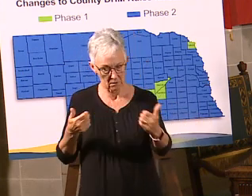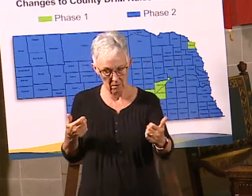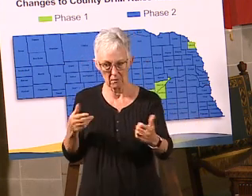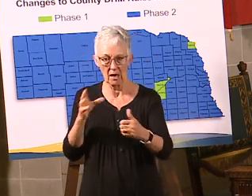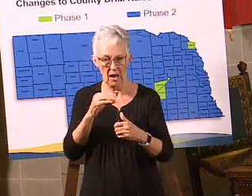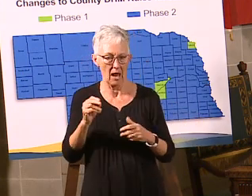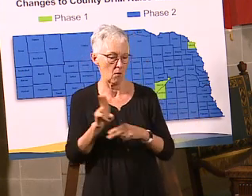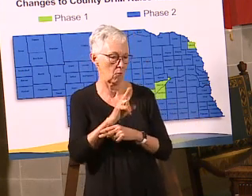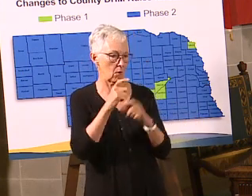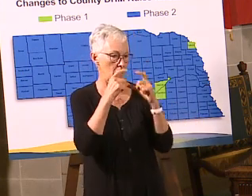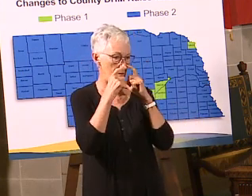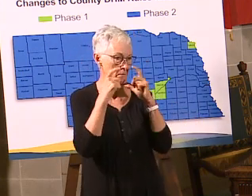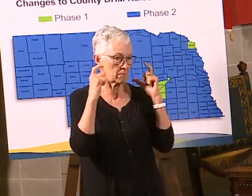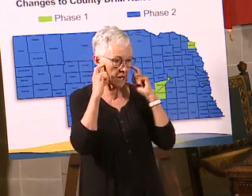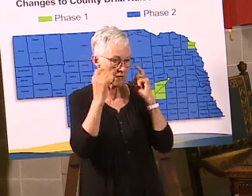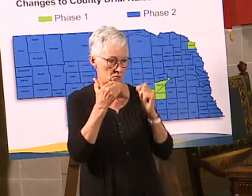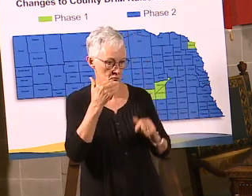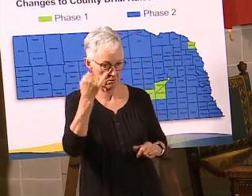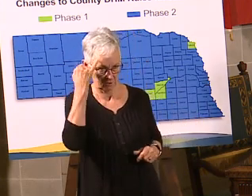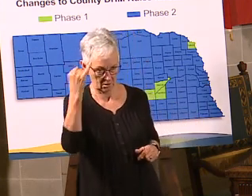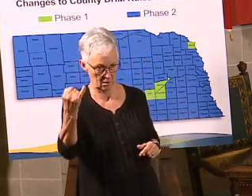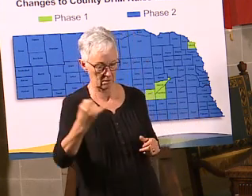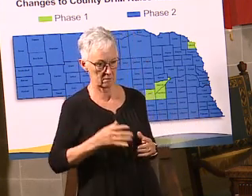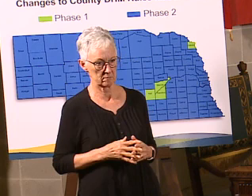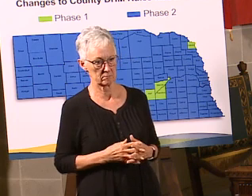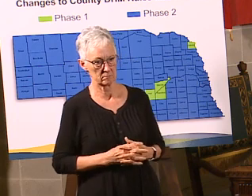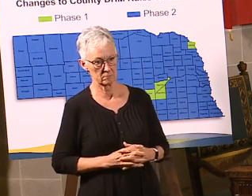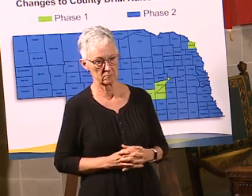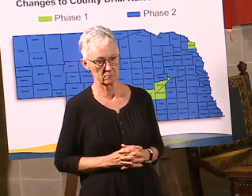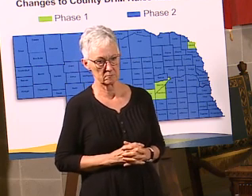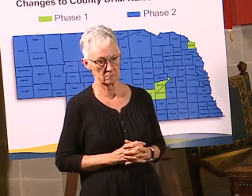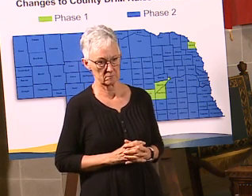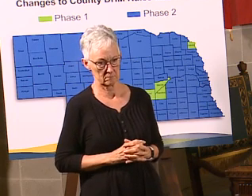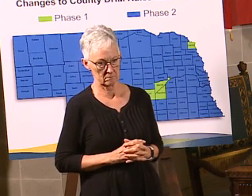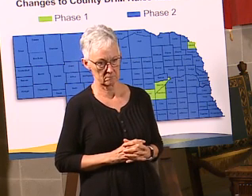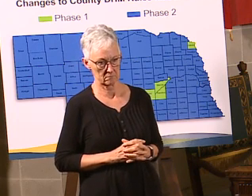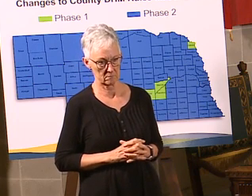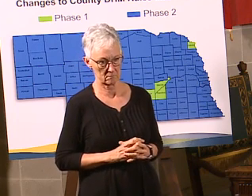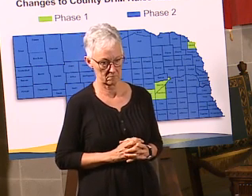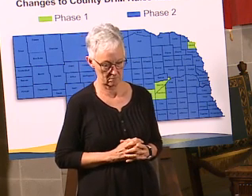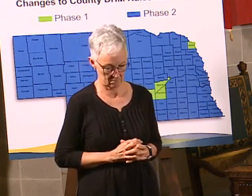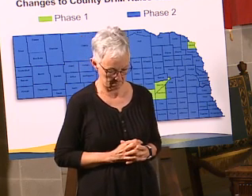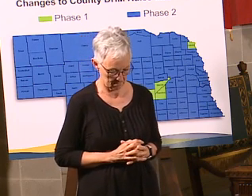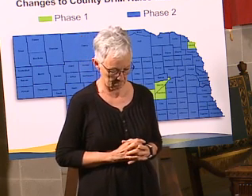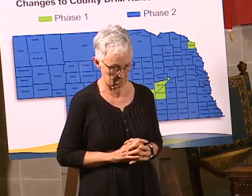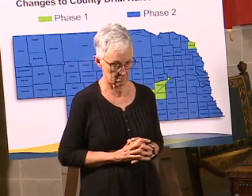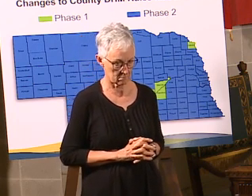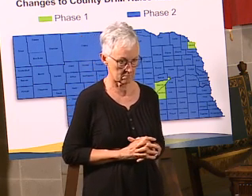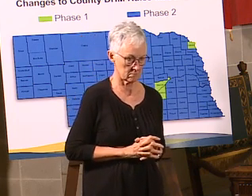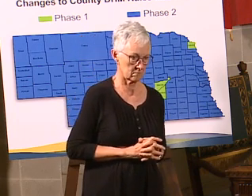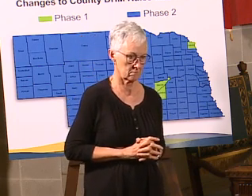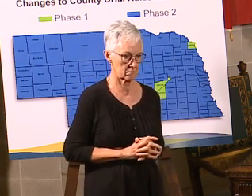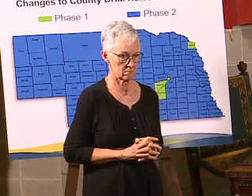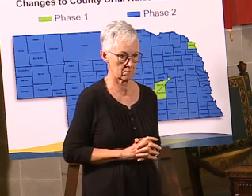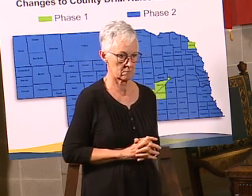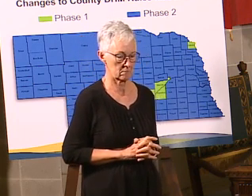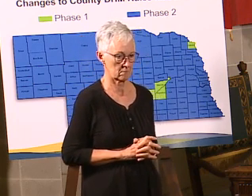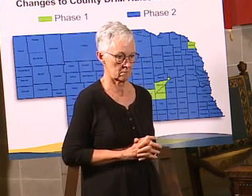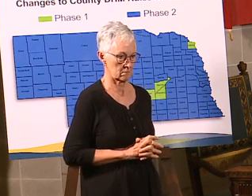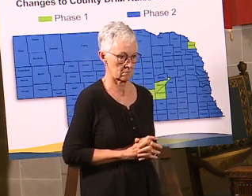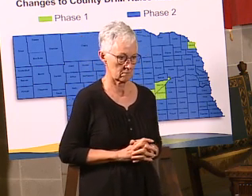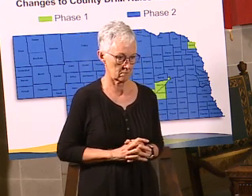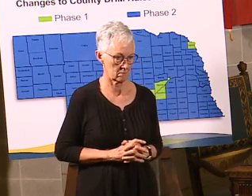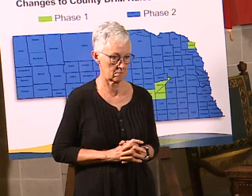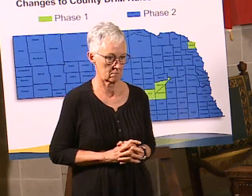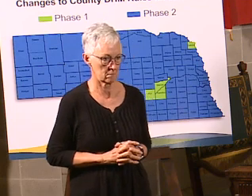Martha? Governor, State Senator Mike Moser has been hospitalized